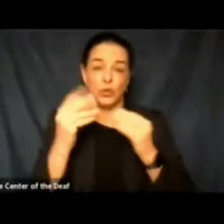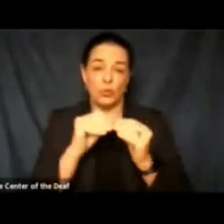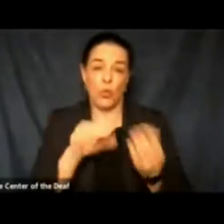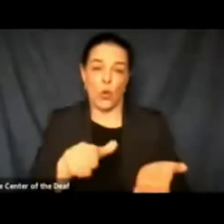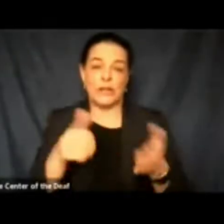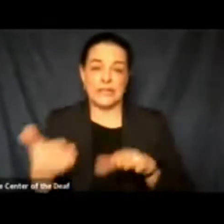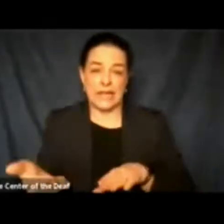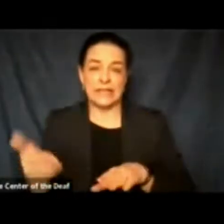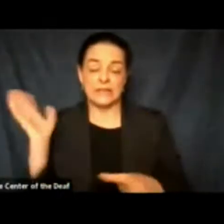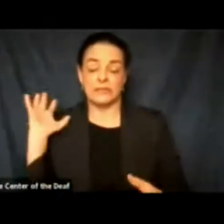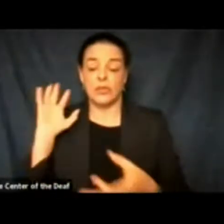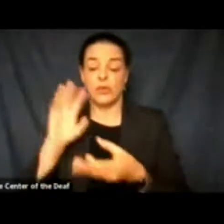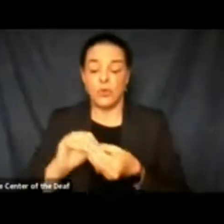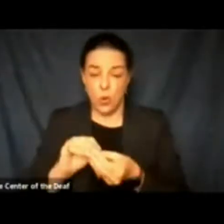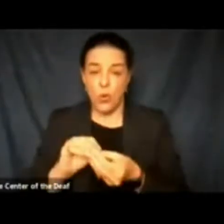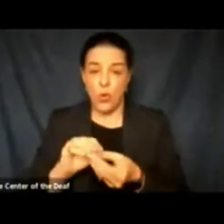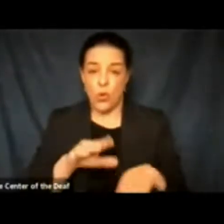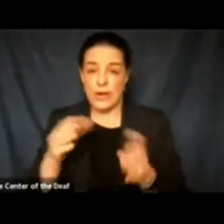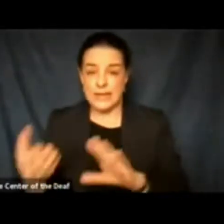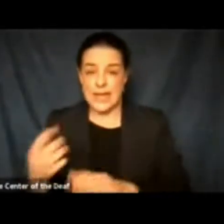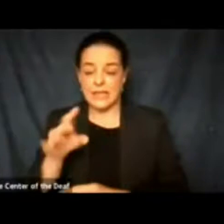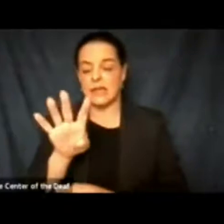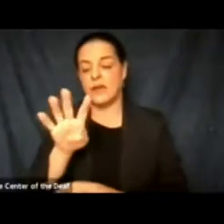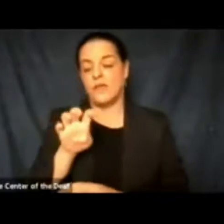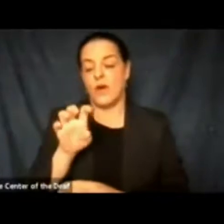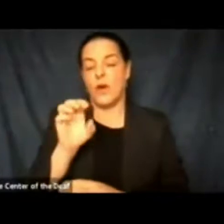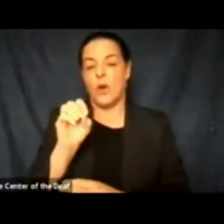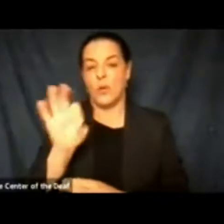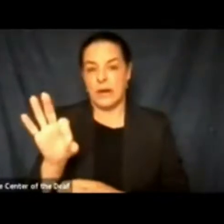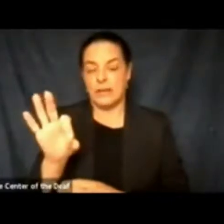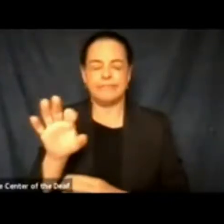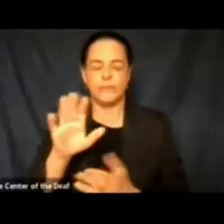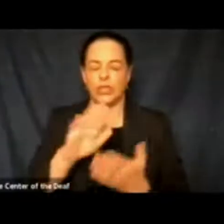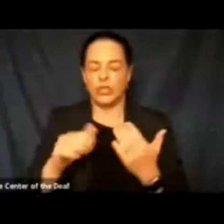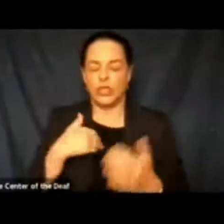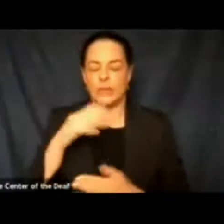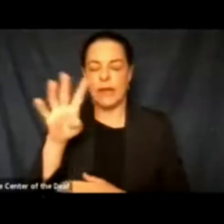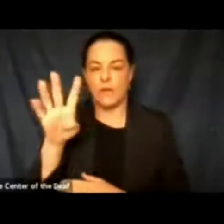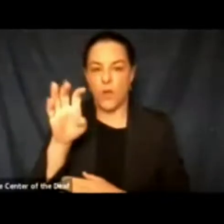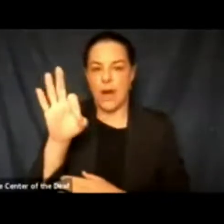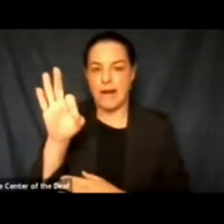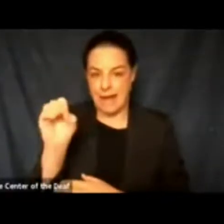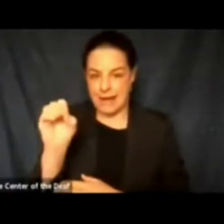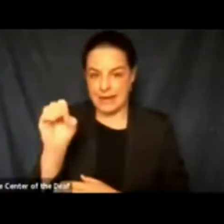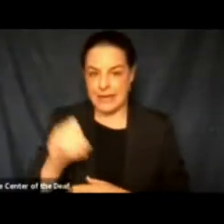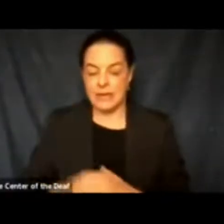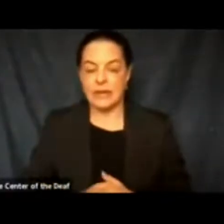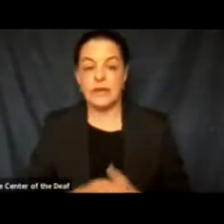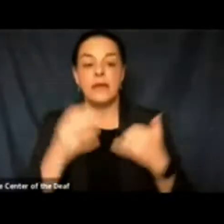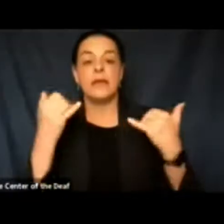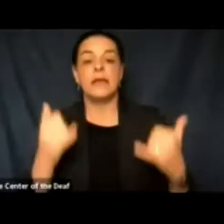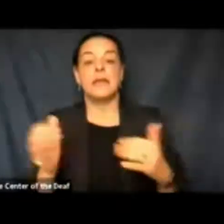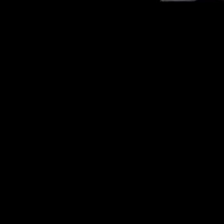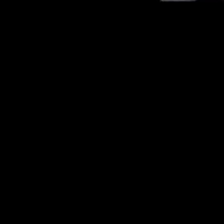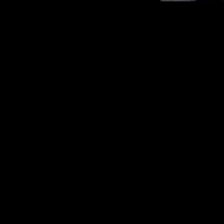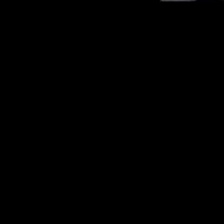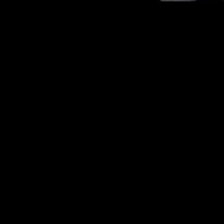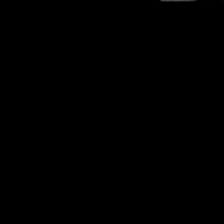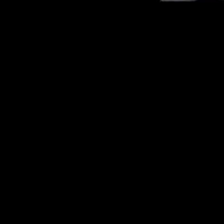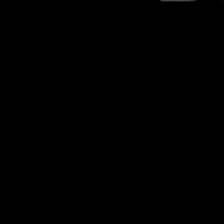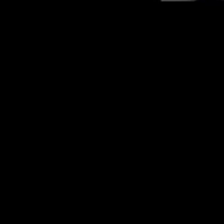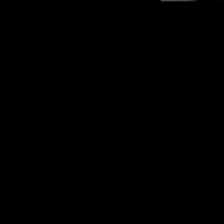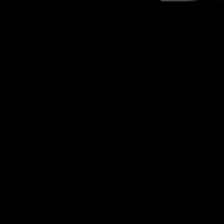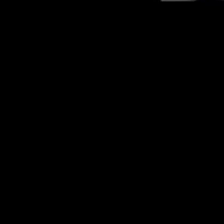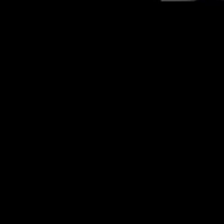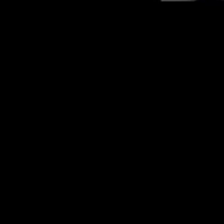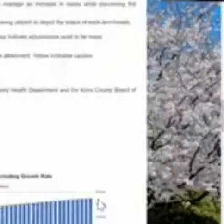to report today, raising our total to 490. And now we'll turn towards the benchmarks. All of this